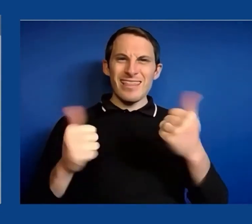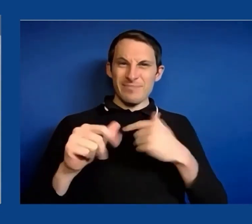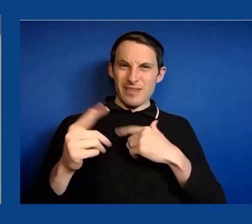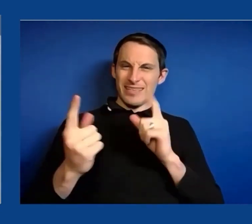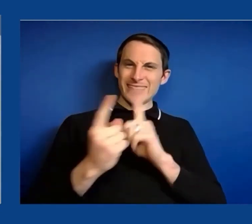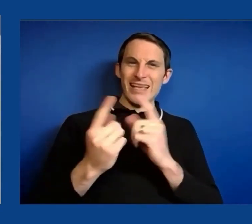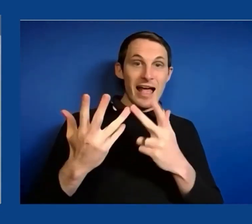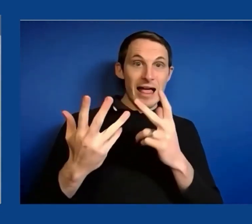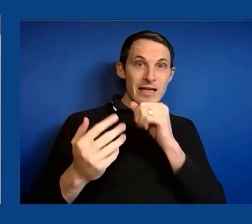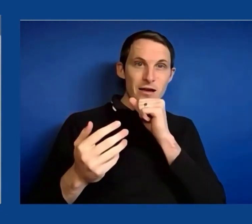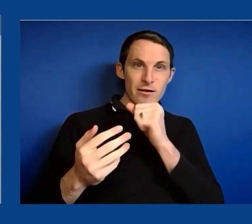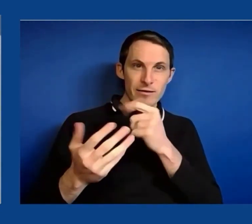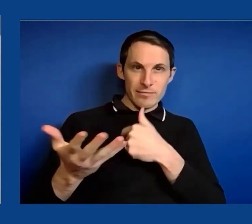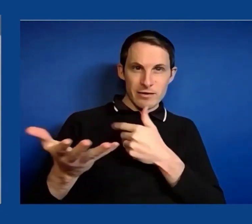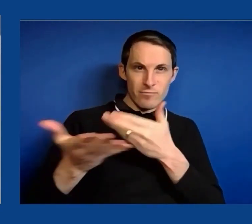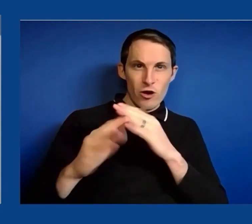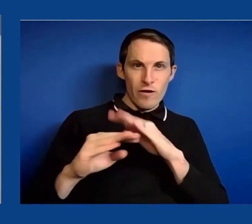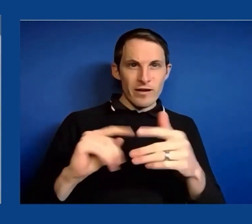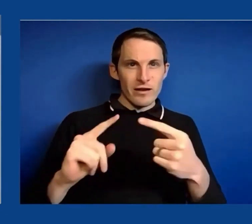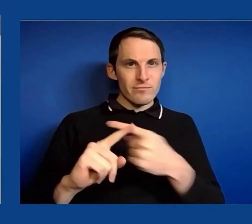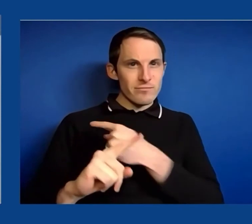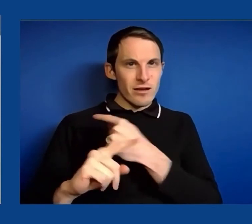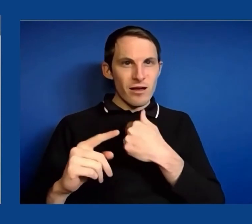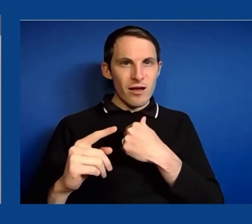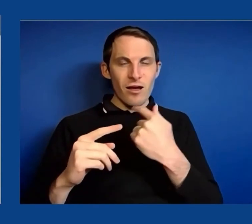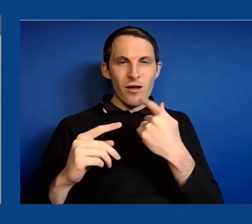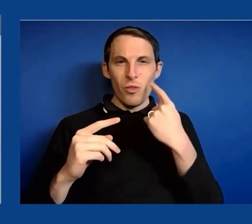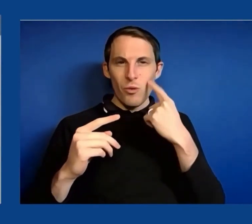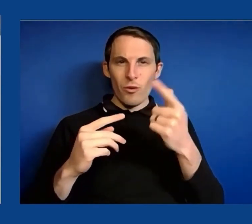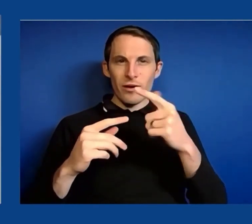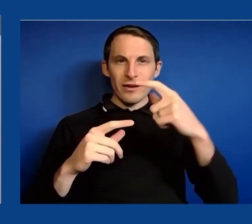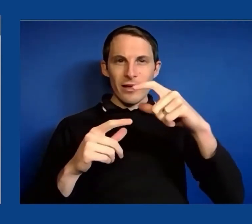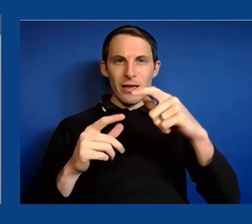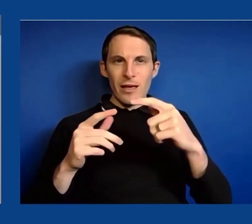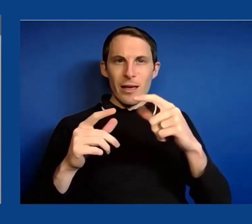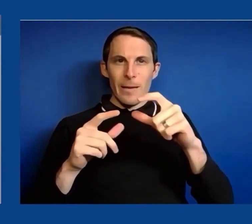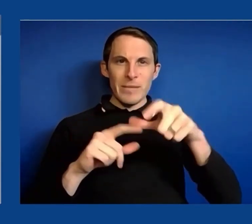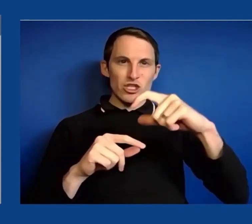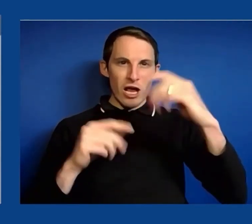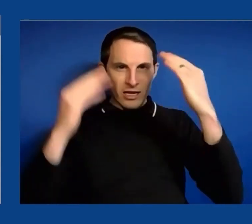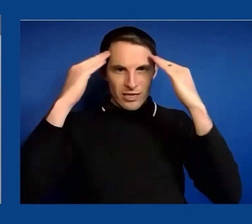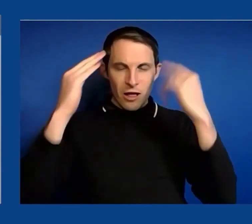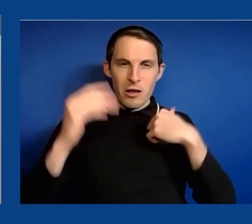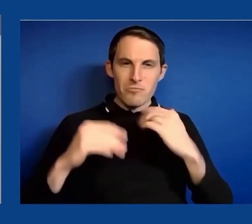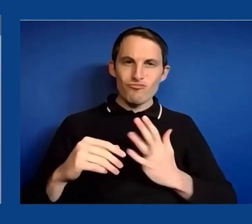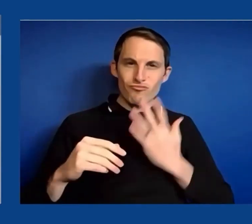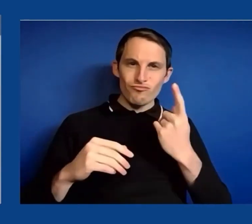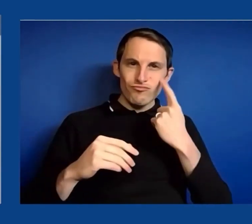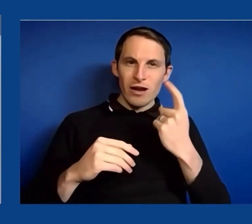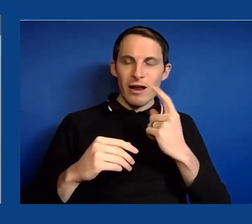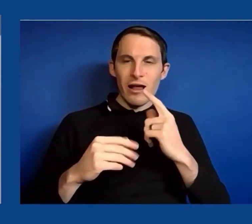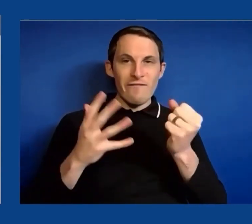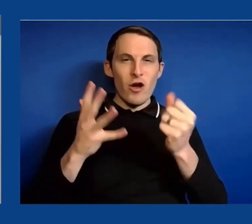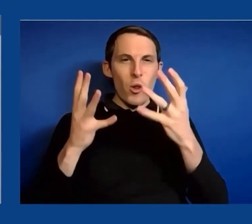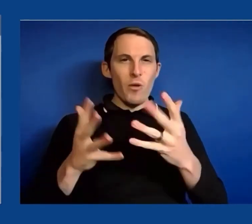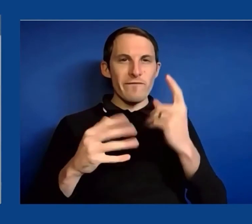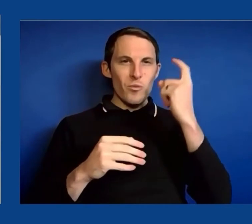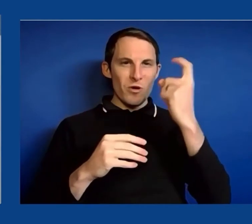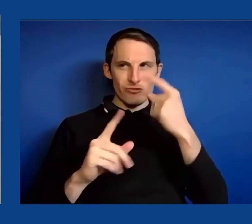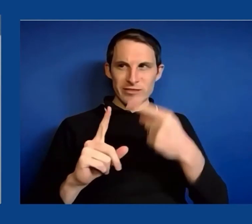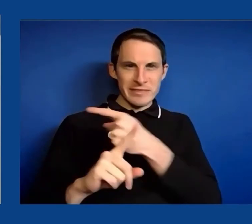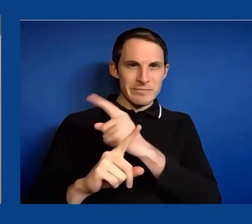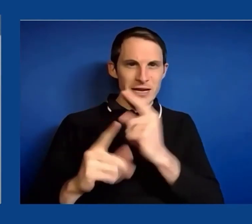how he measures me in the skull. So it was always this wondering and not knowing how to ask the question. So a lot of